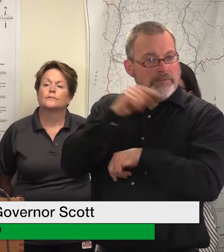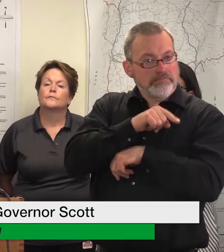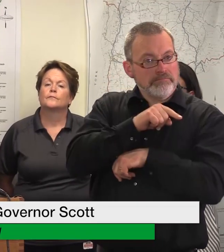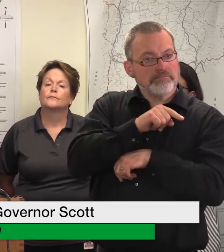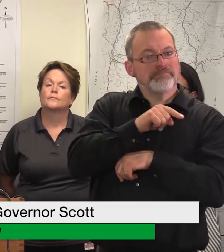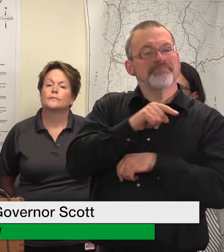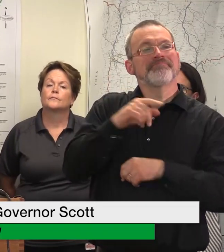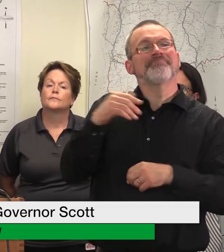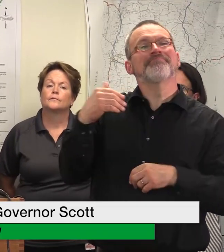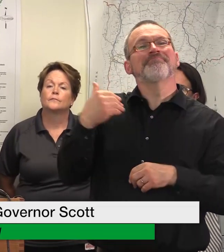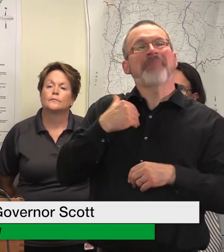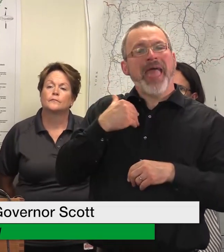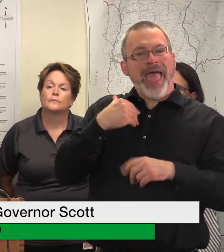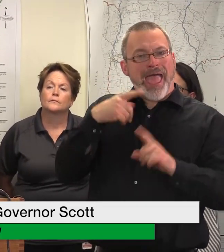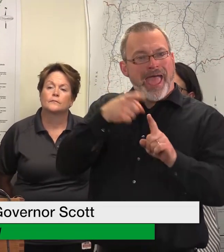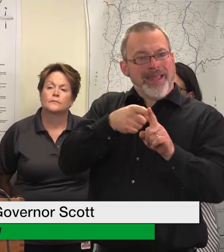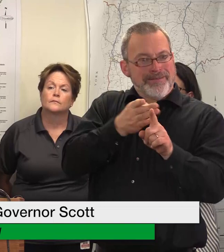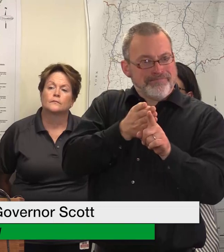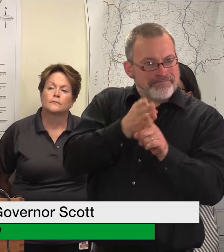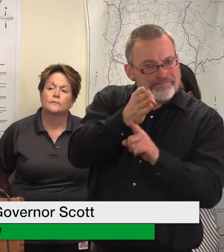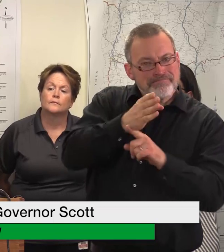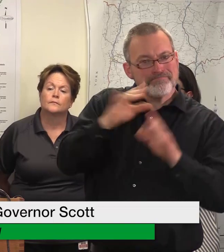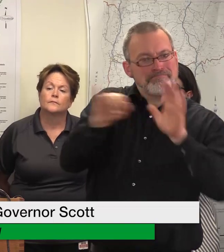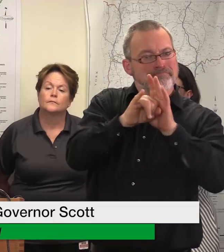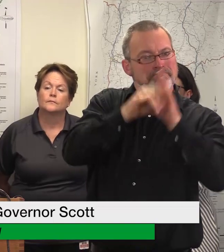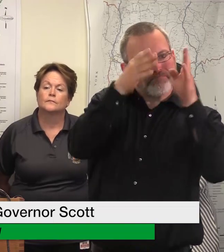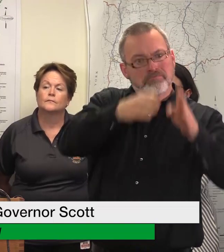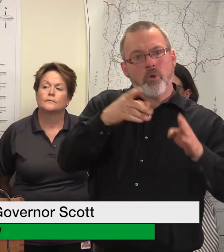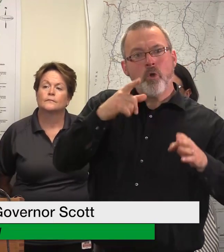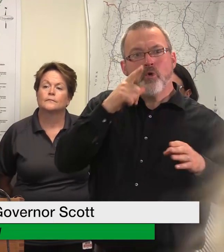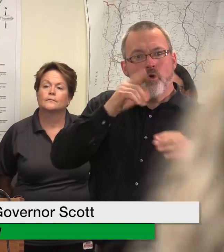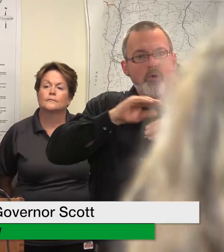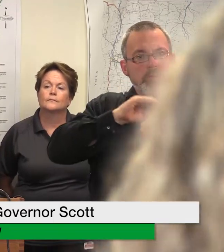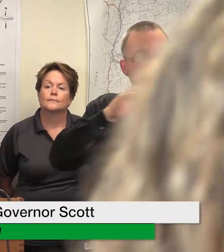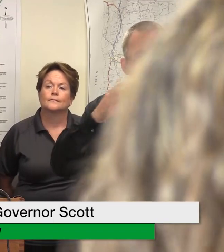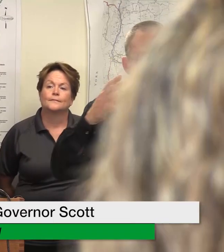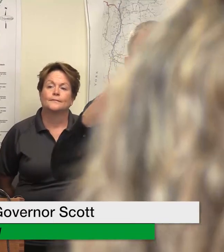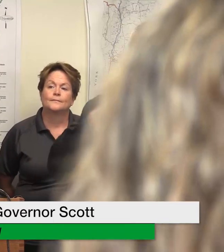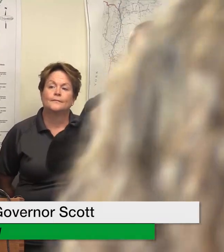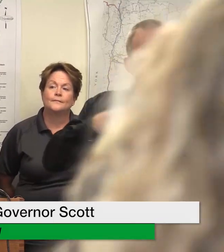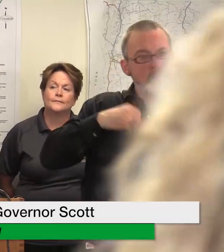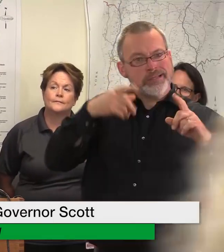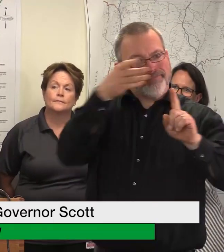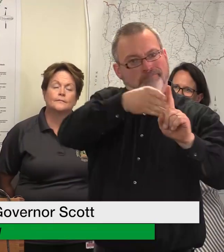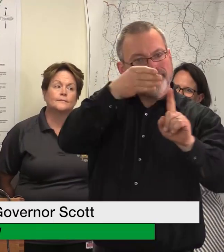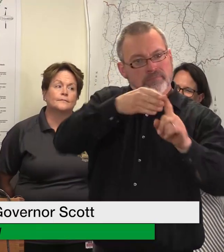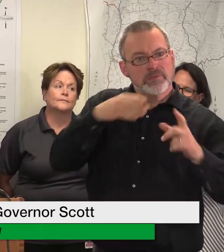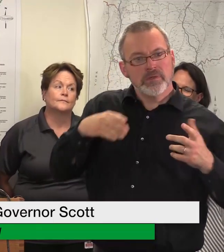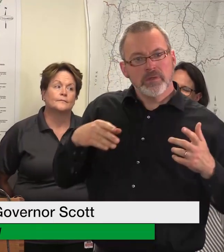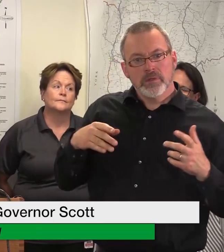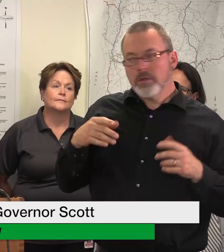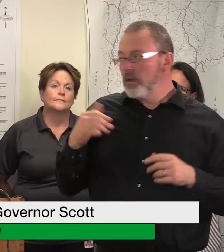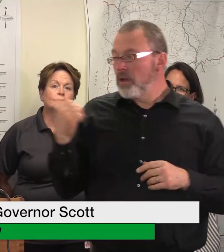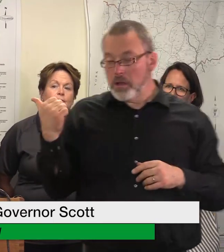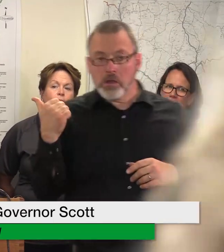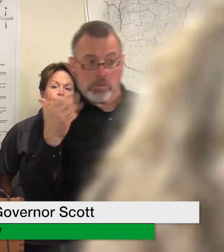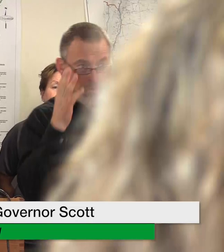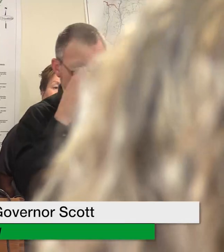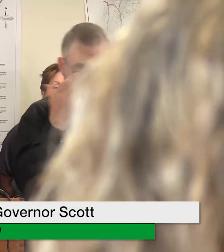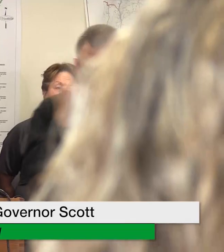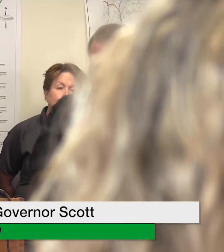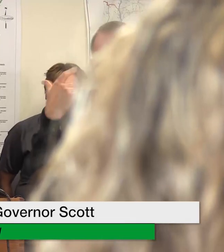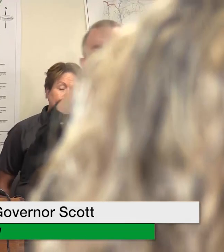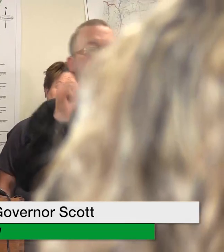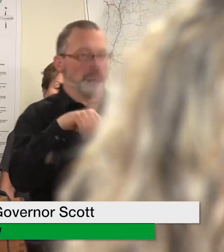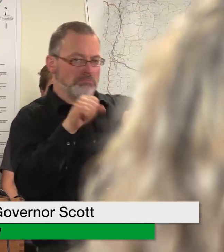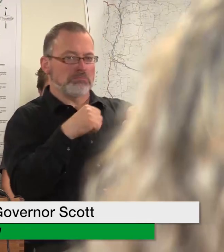that process going, and what kind of person are you looking for? It's going well. Are you close to making a decision on that? Yes. What do you expect